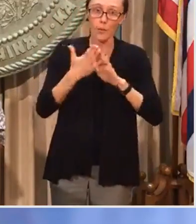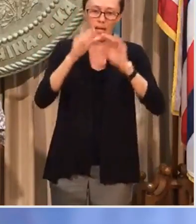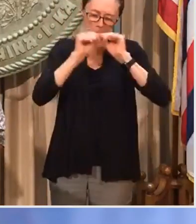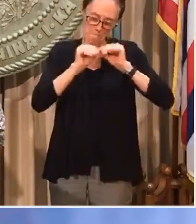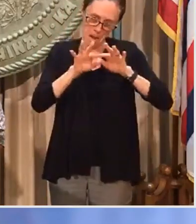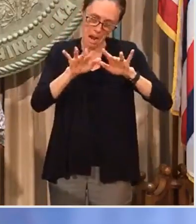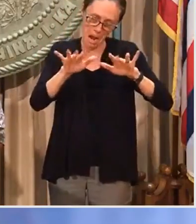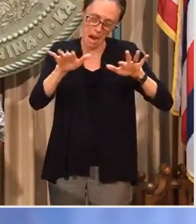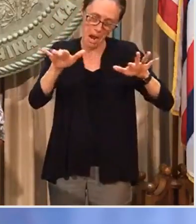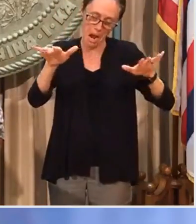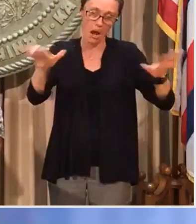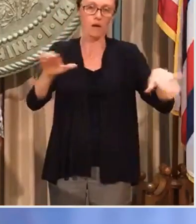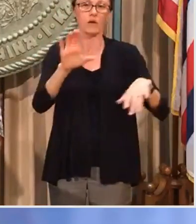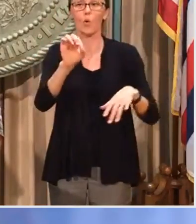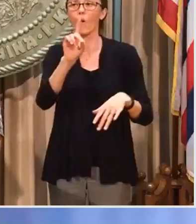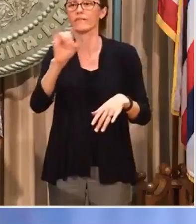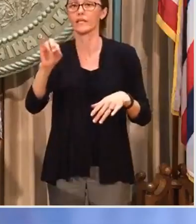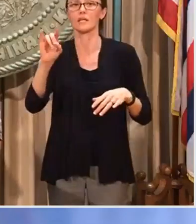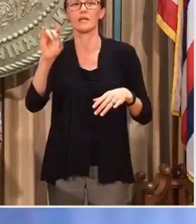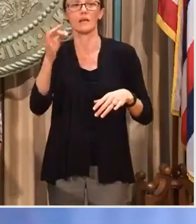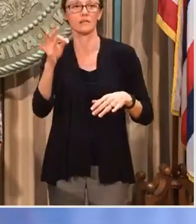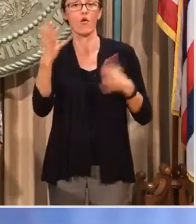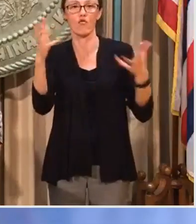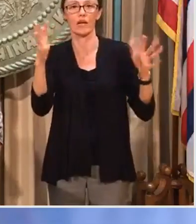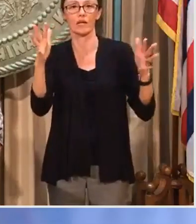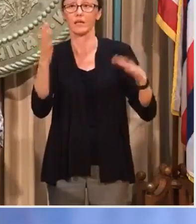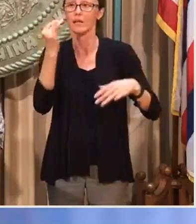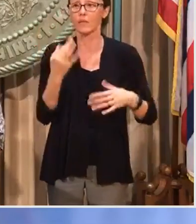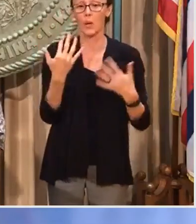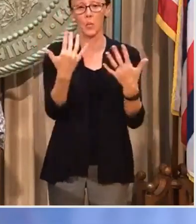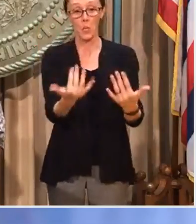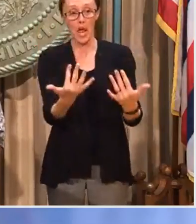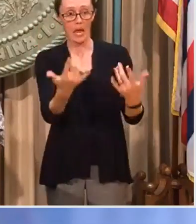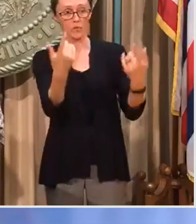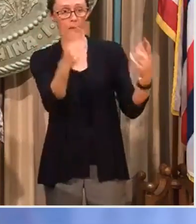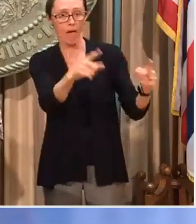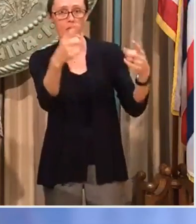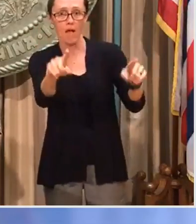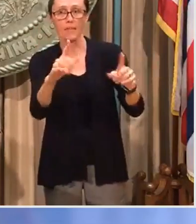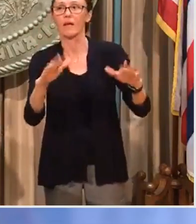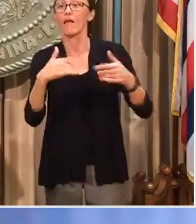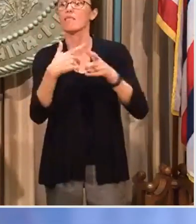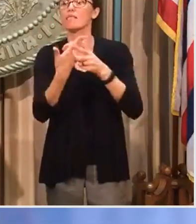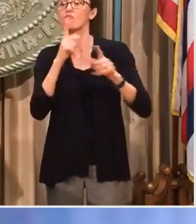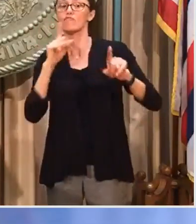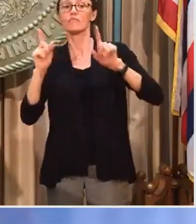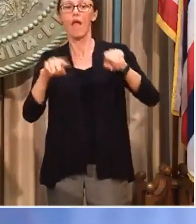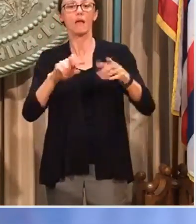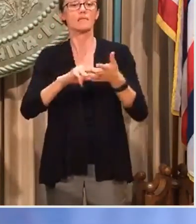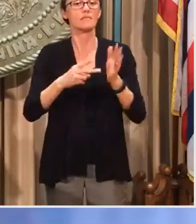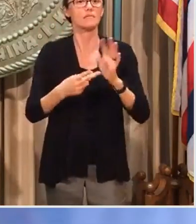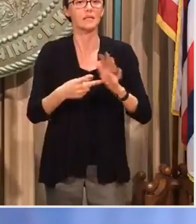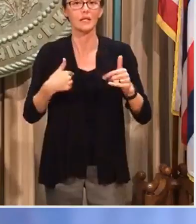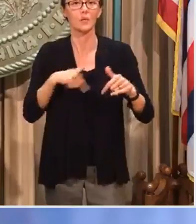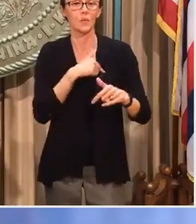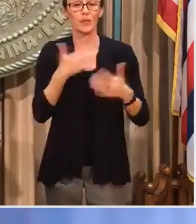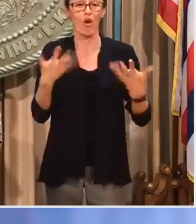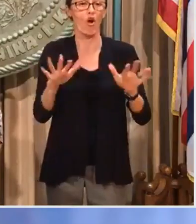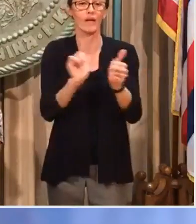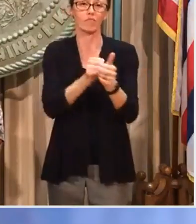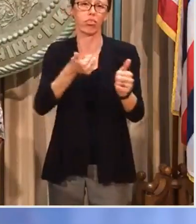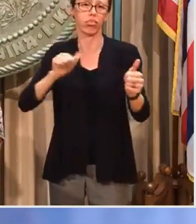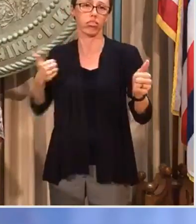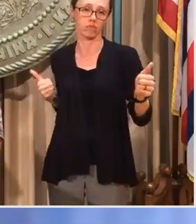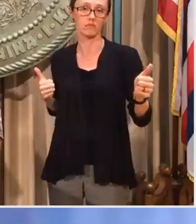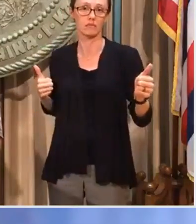spread of the virus, the COVID virus. If we keep waiting to react to certain situations, we'll be too far behind the power curve. So